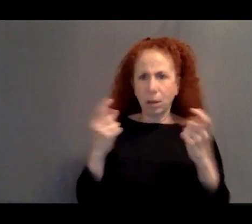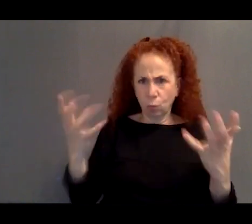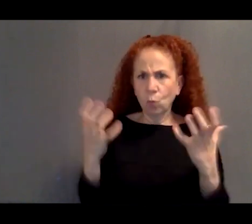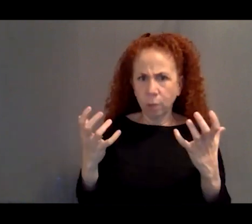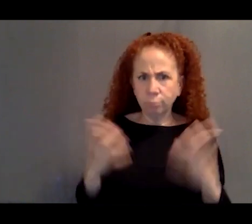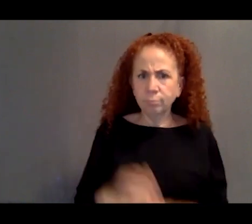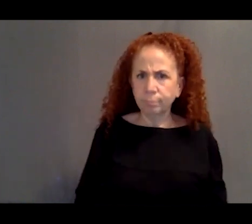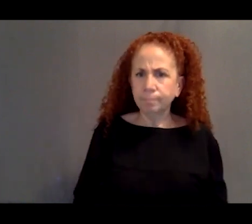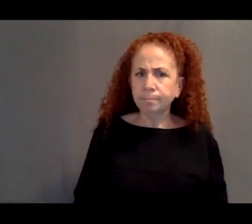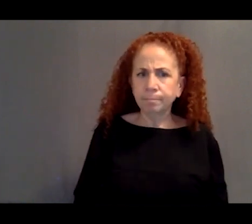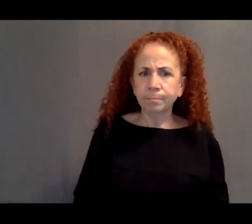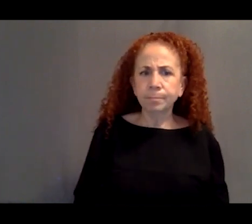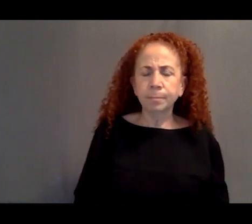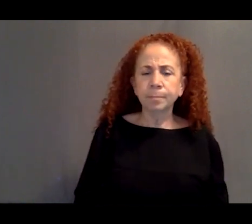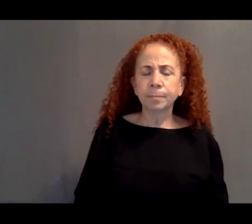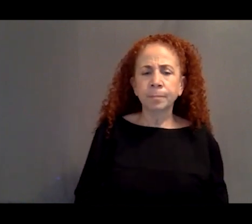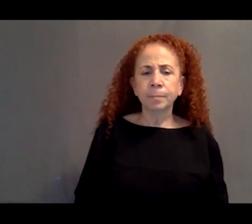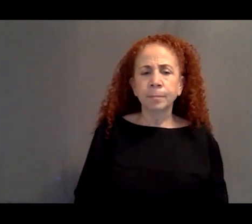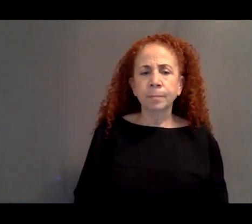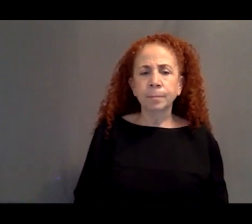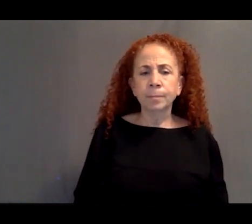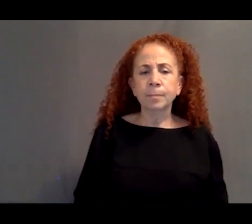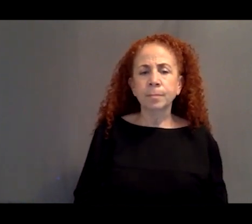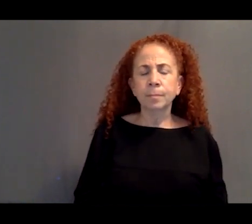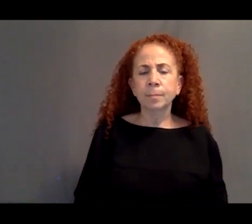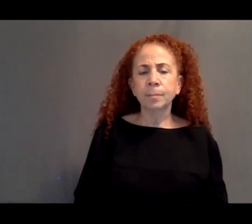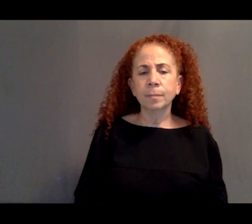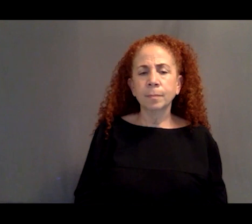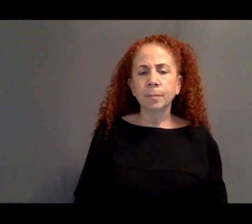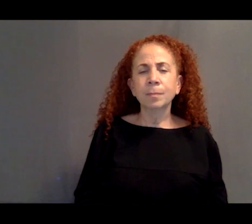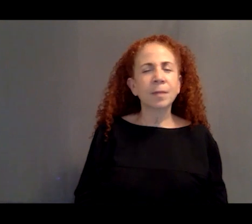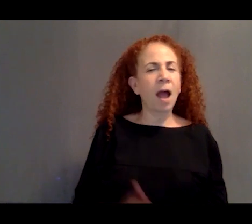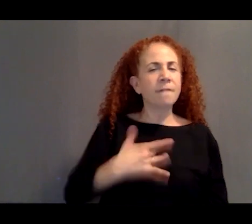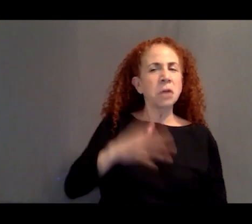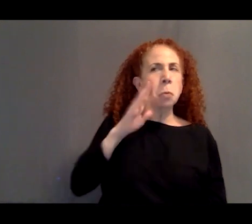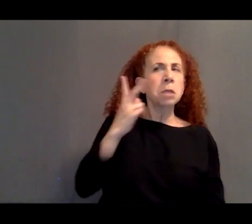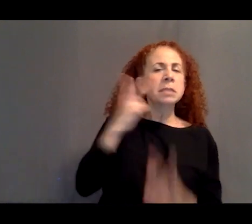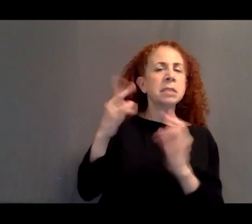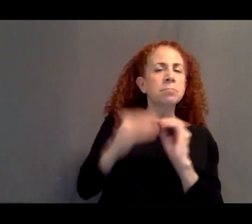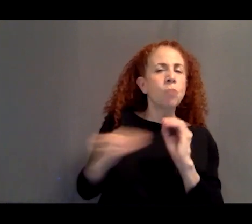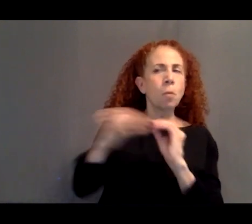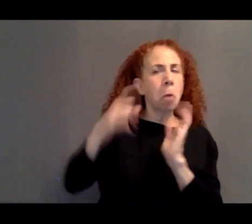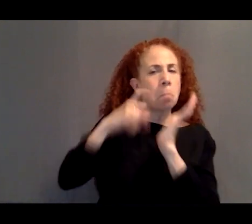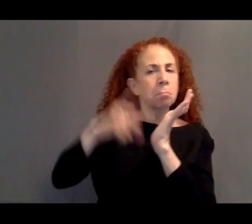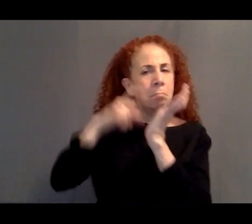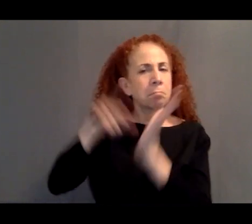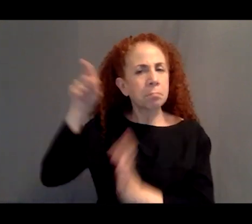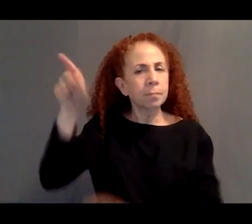but for a larger population that has been here. And I think that's what we're going to see. We've